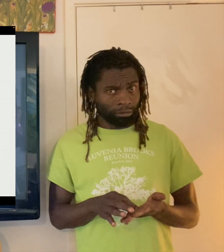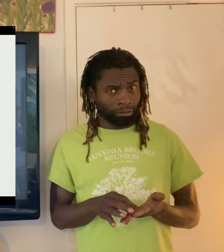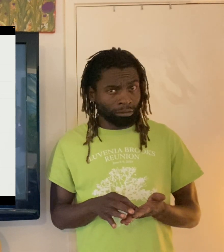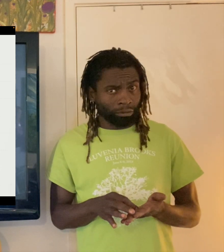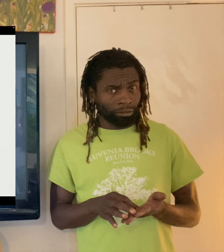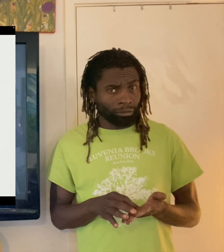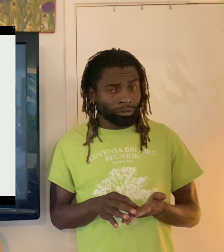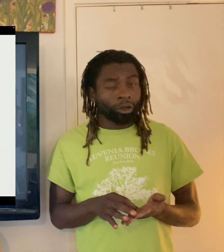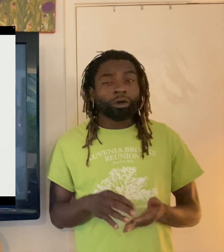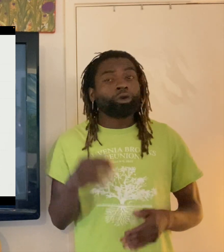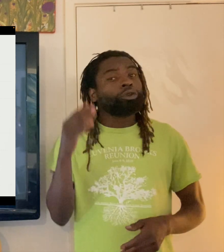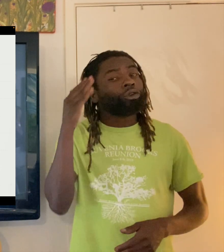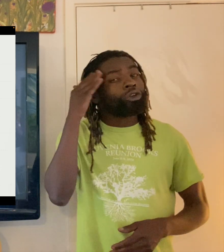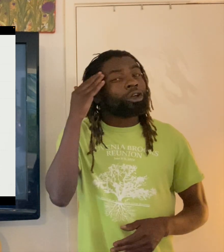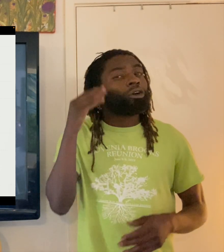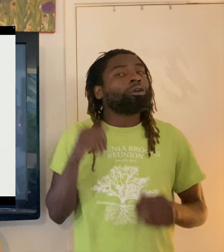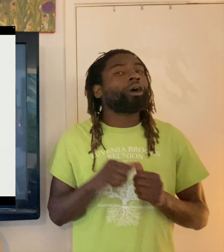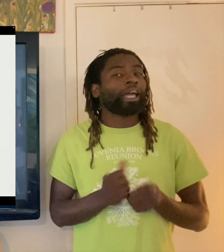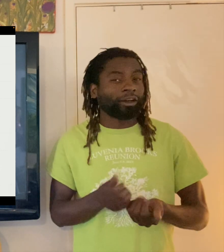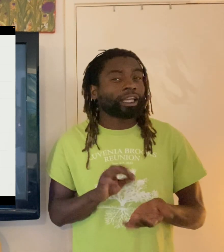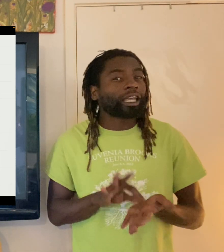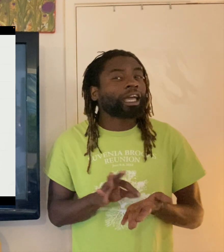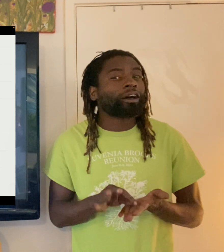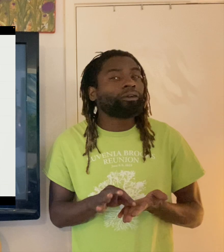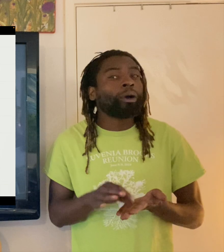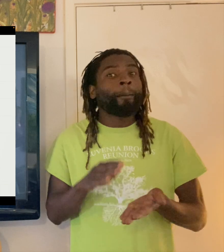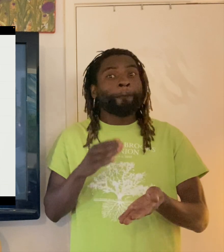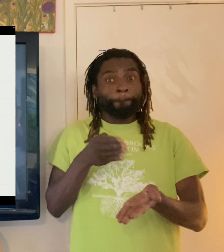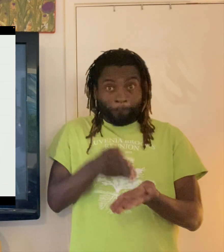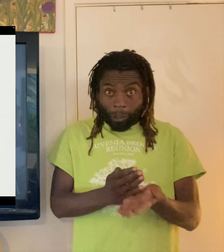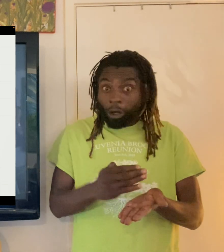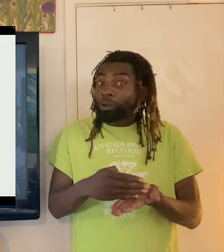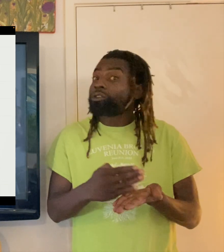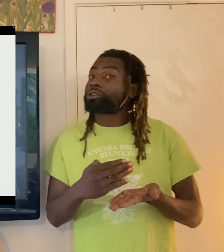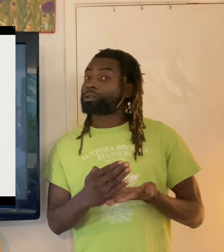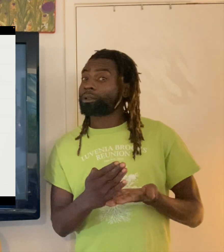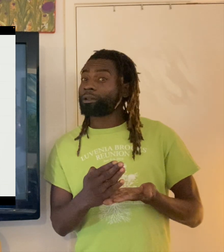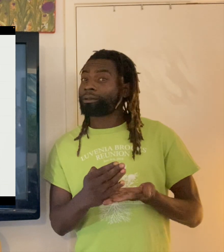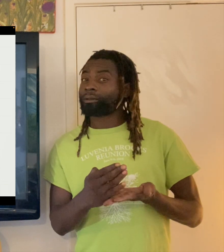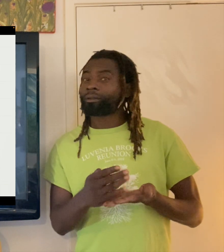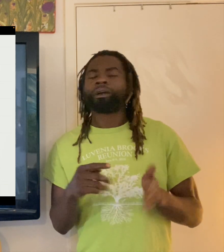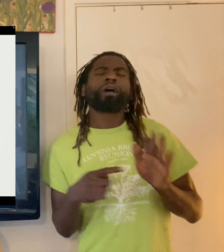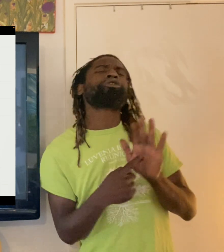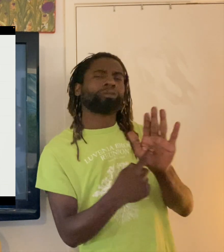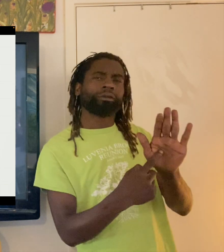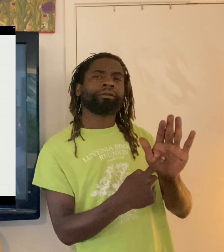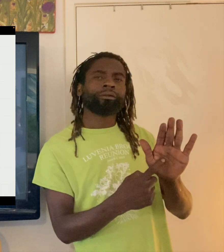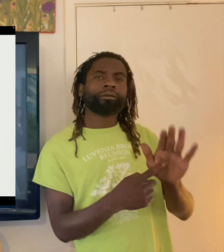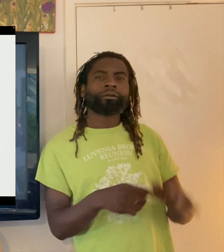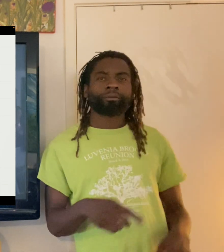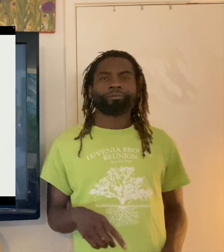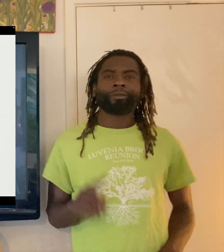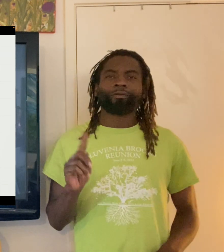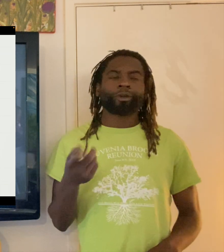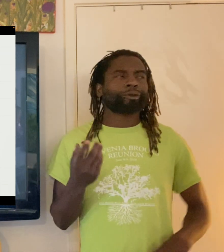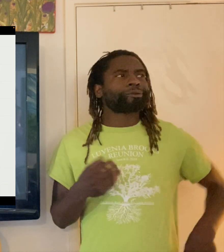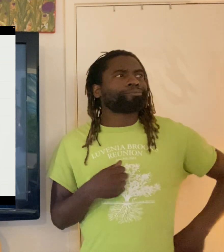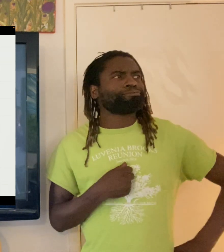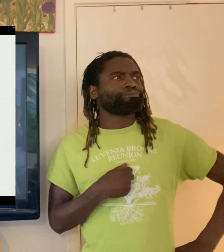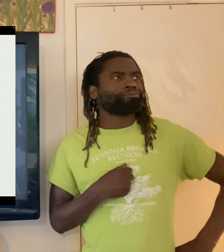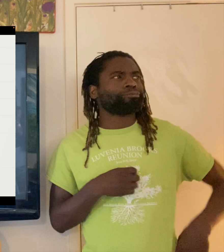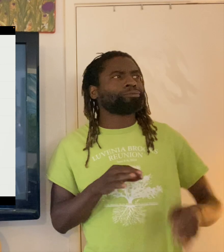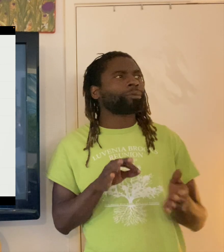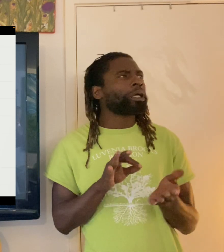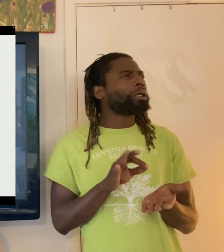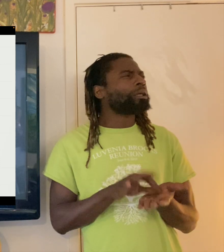do. But do you know how to count parts of things? I will show you. First, we need something that we